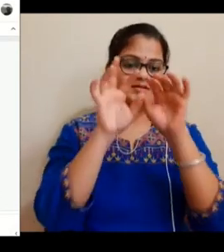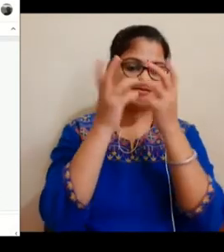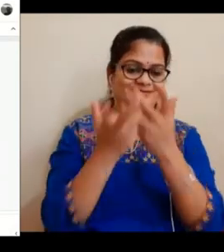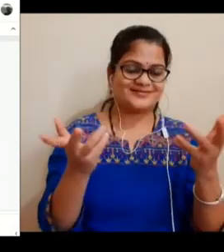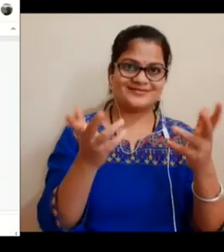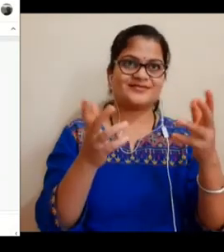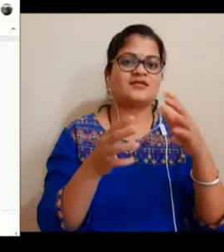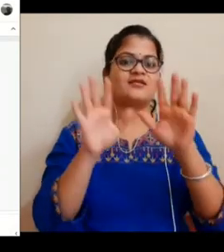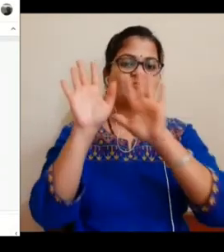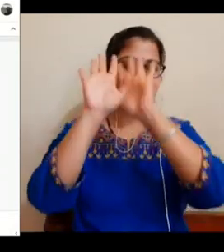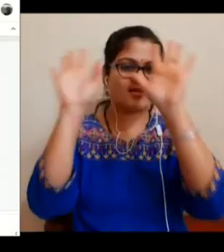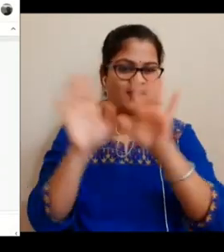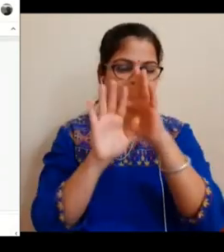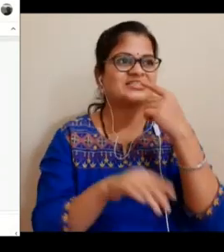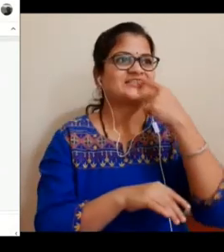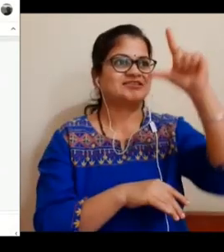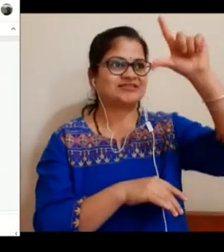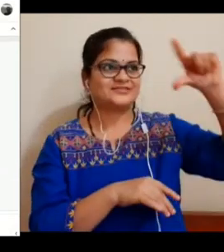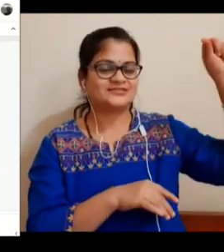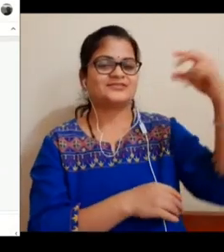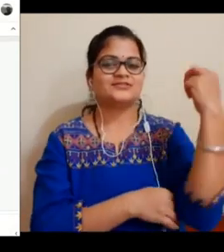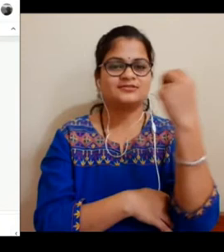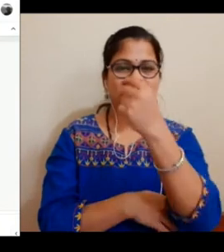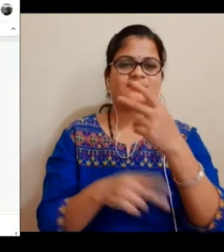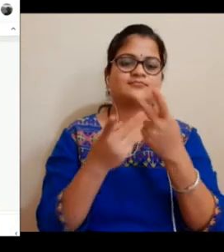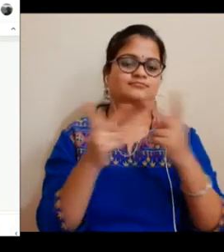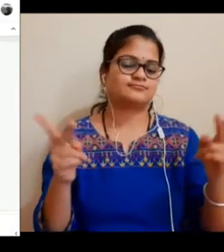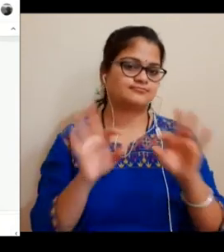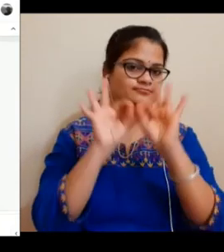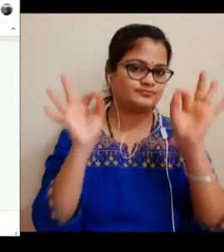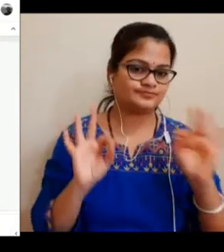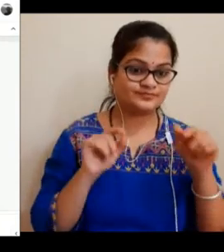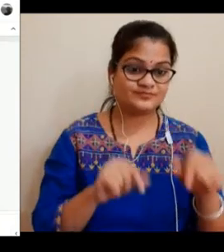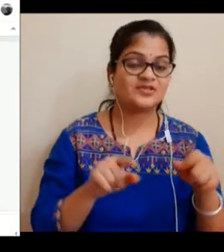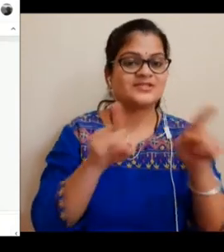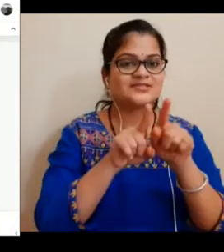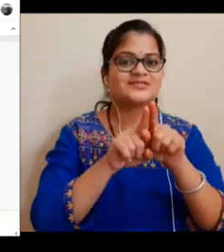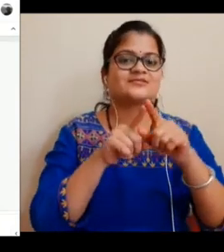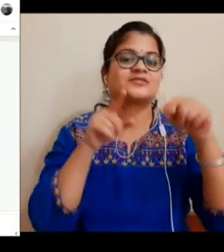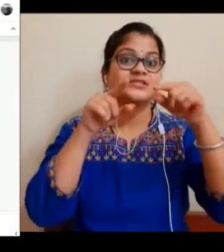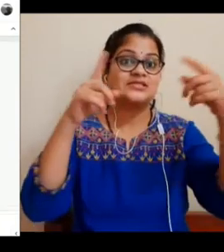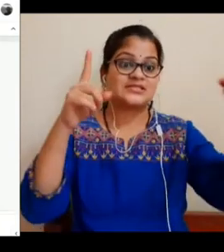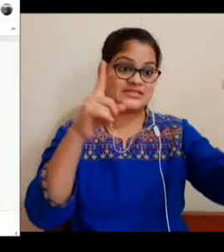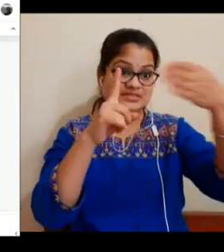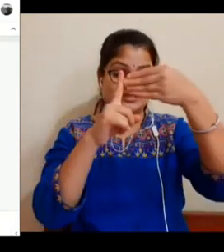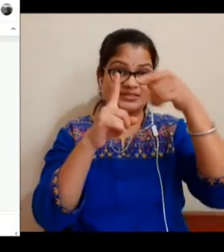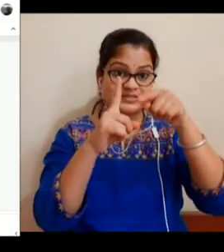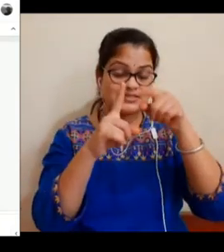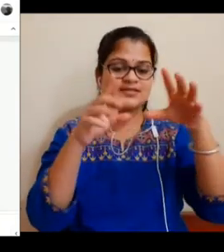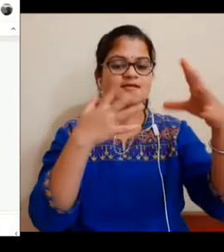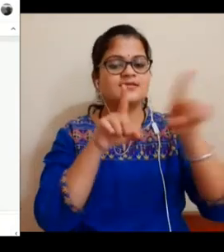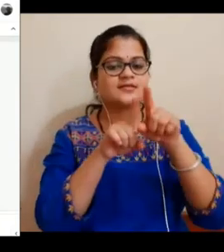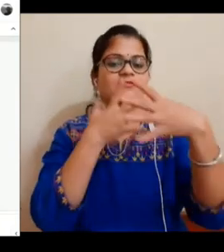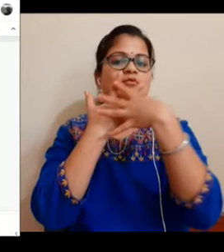are ready. I have now. I'm what I'm going to do is I'm going to copy this slide and I'm going to paste it. So now I have